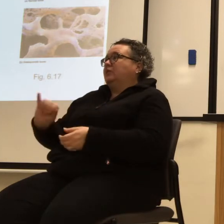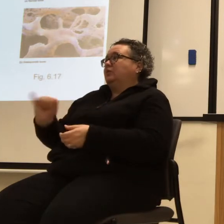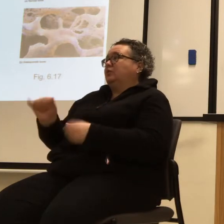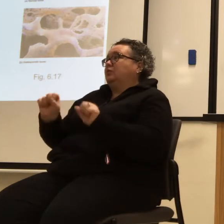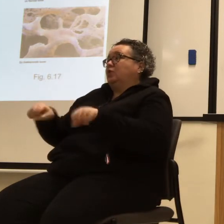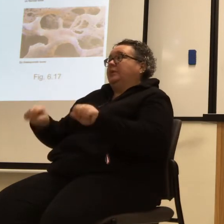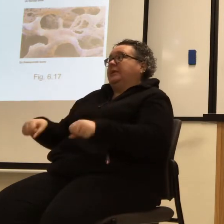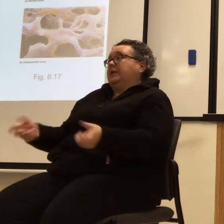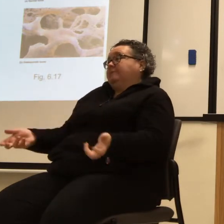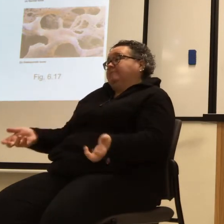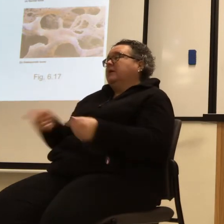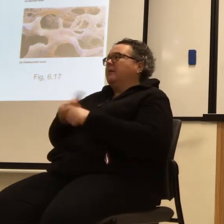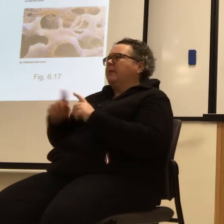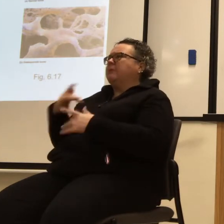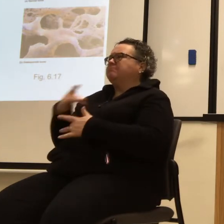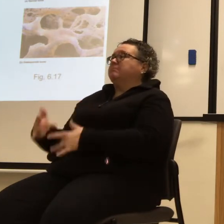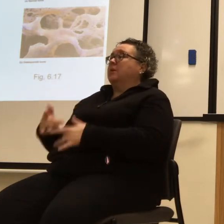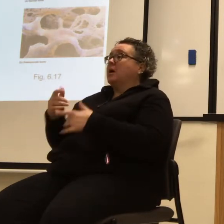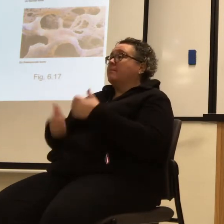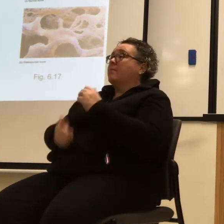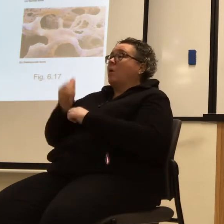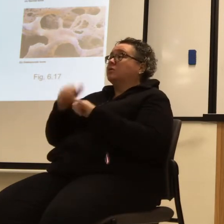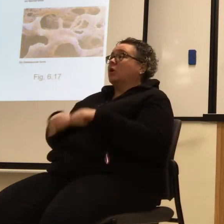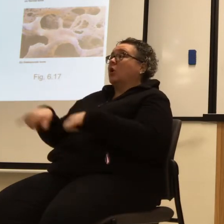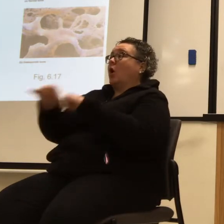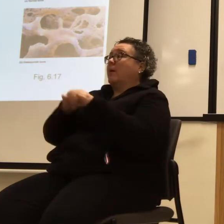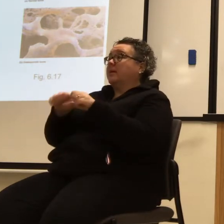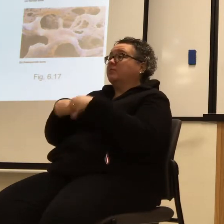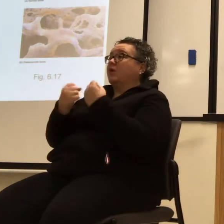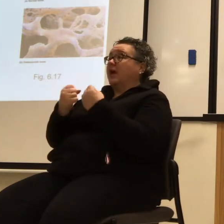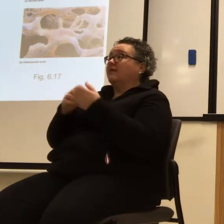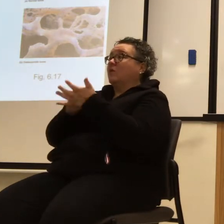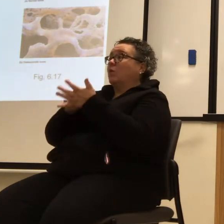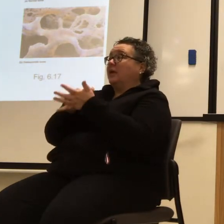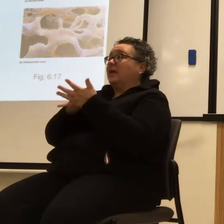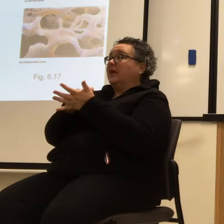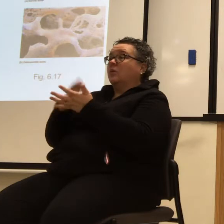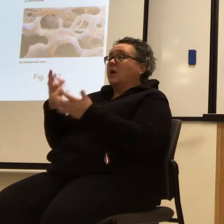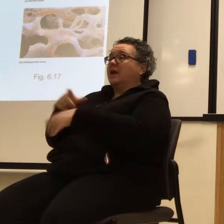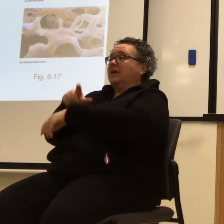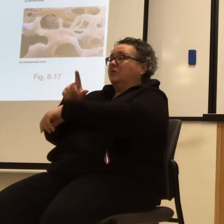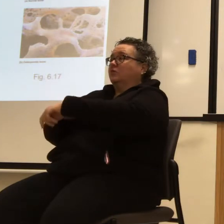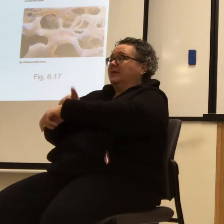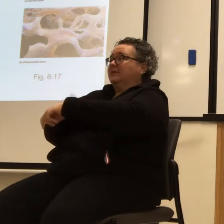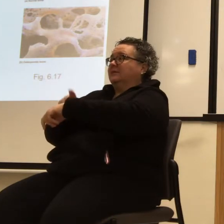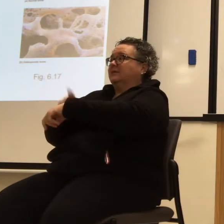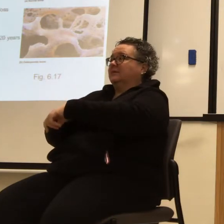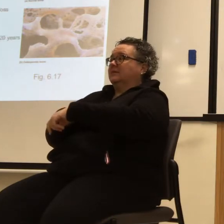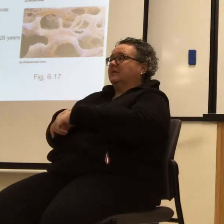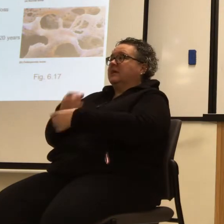The most common breaks in weak bones are wrist, spine, hip.